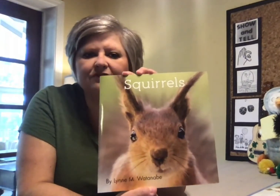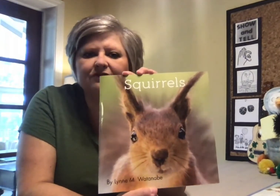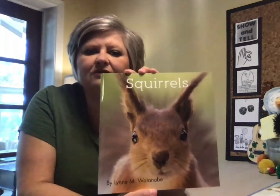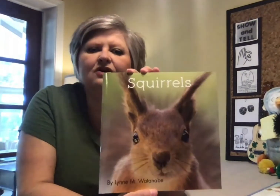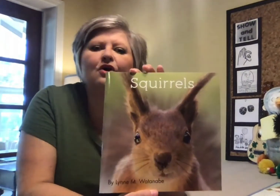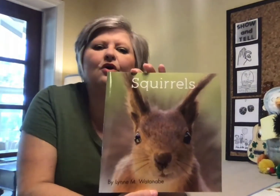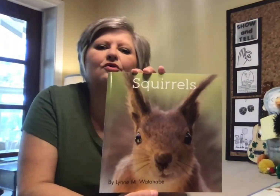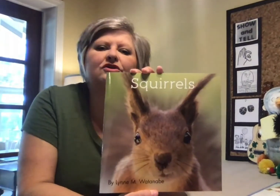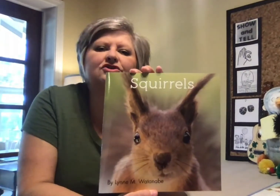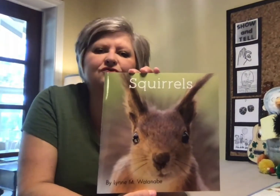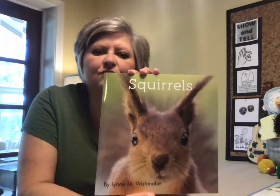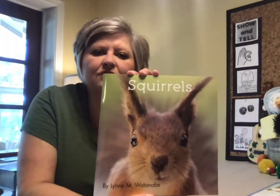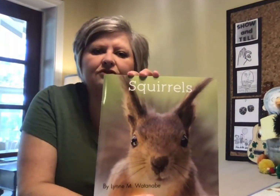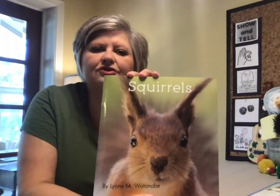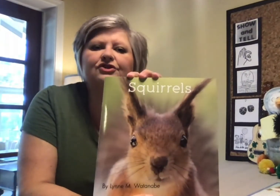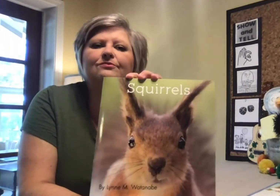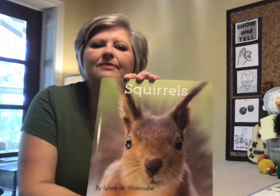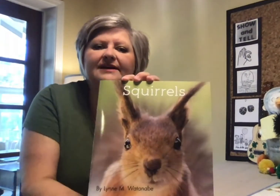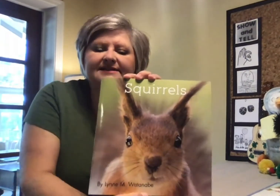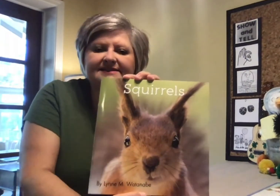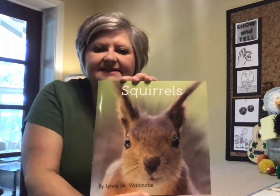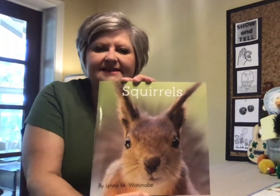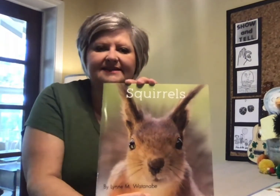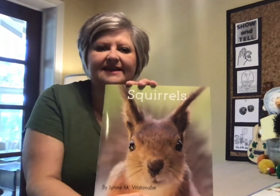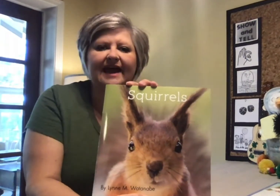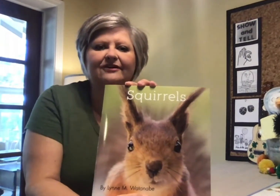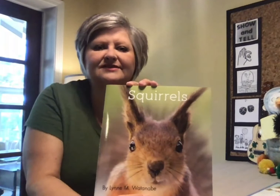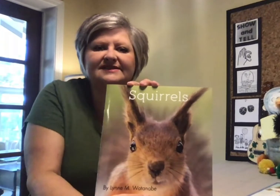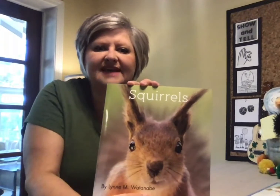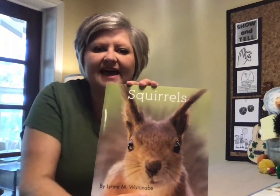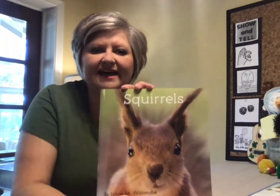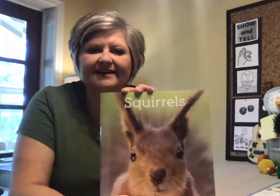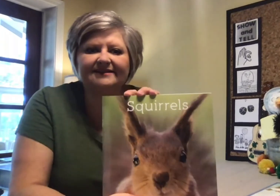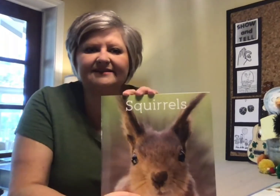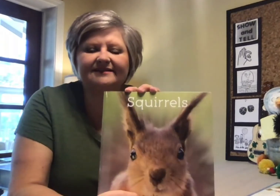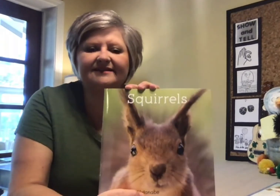squirrel or a squirrel you might see outside?